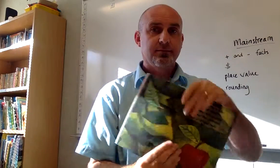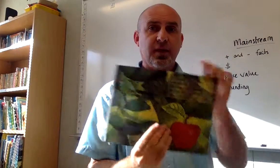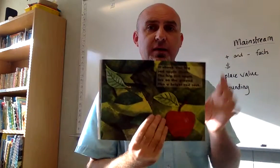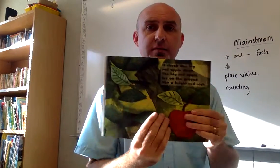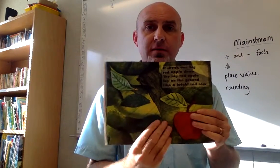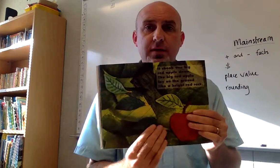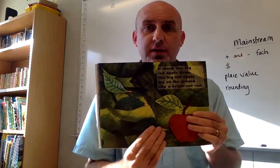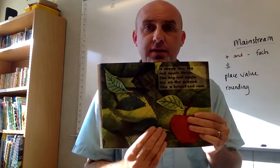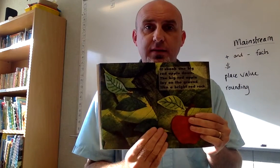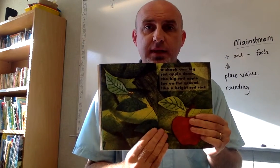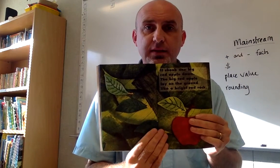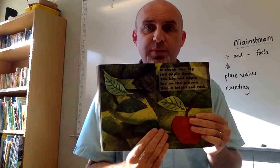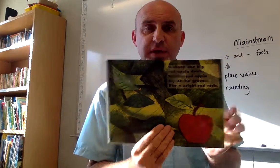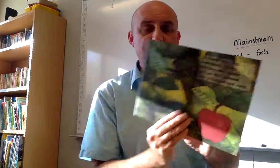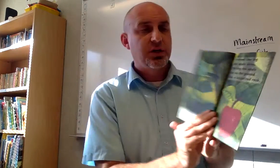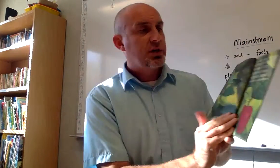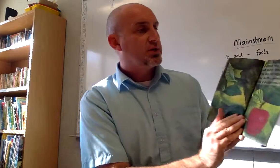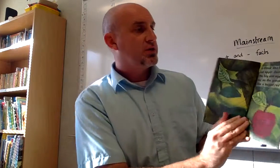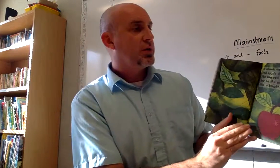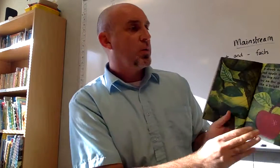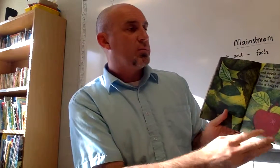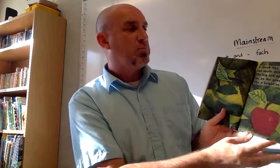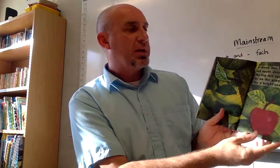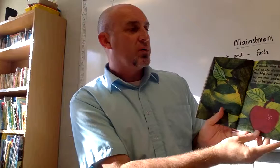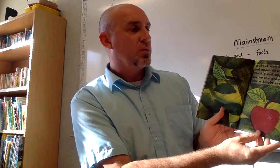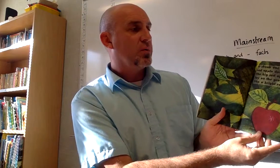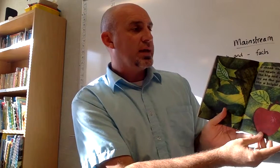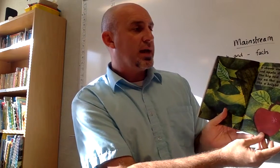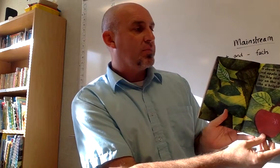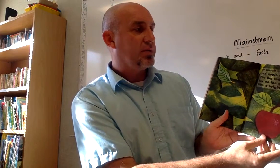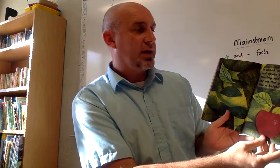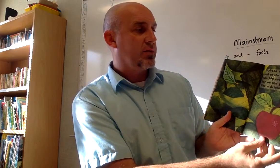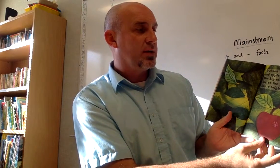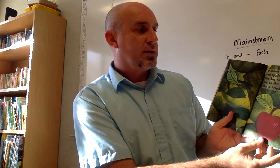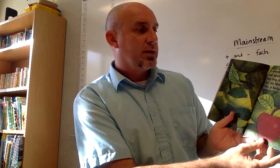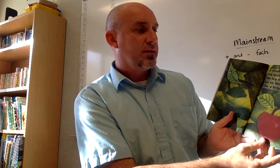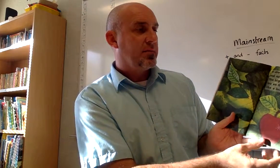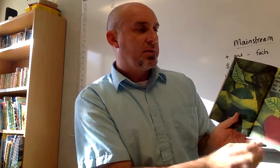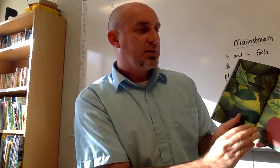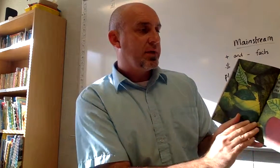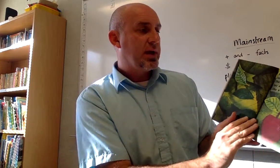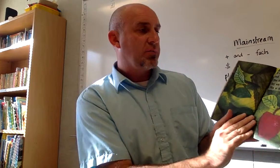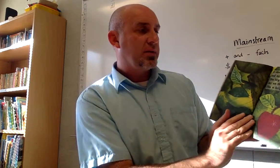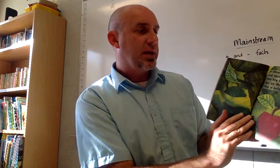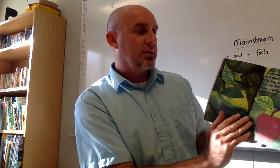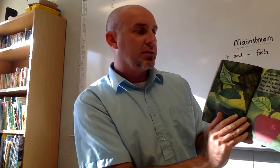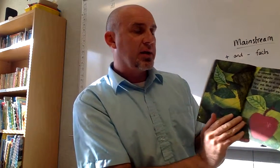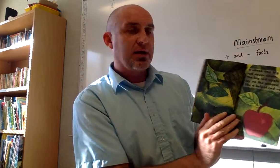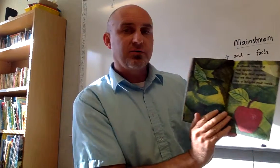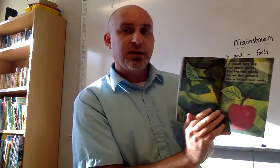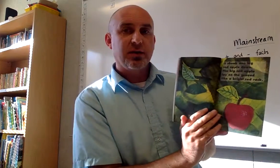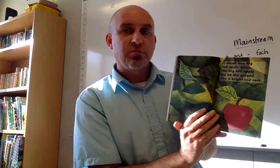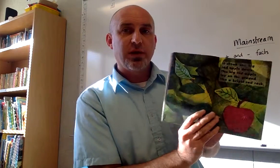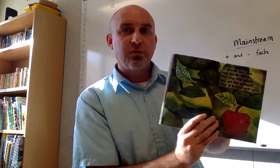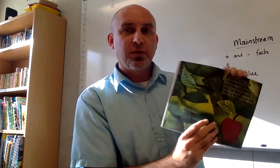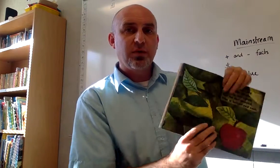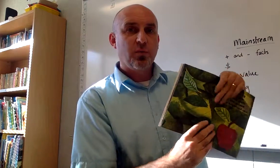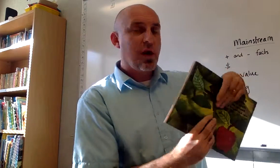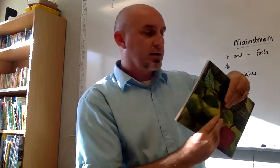Okay? The next page. It shook one big red apple down. The big red apple lay on the ground like a bright red rock.